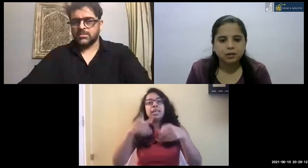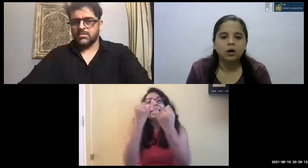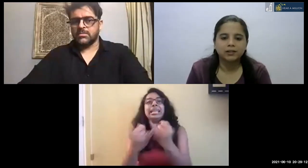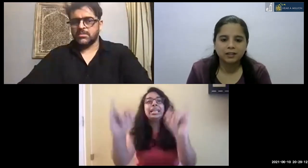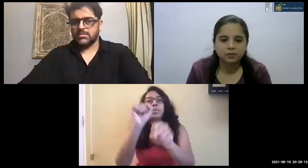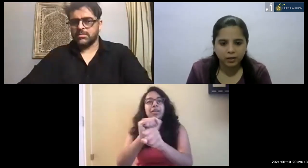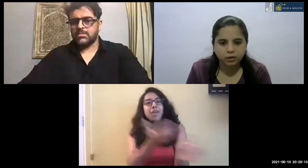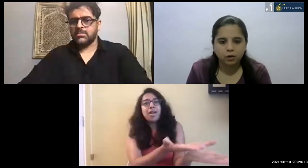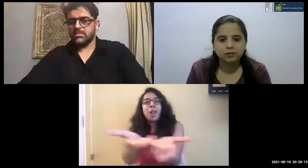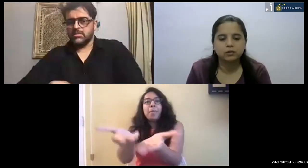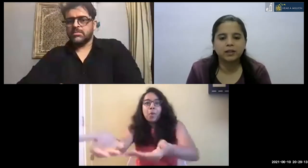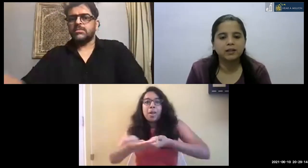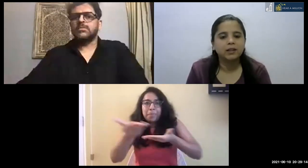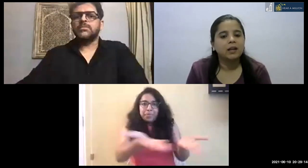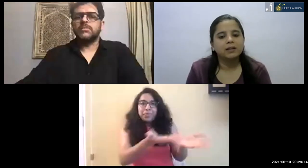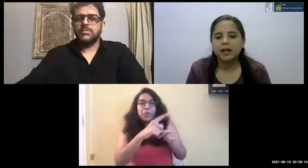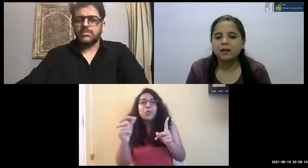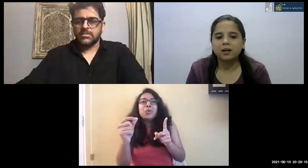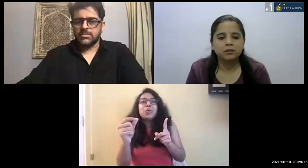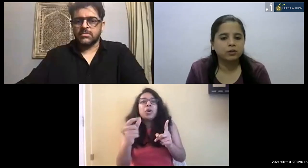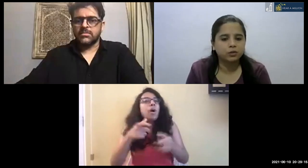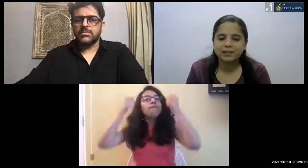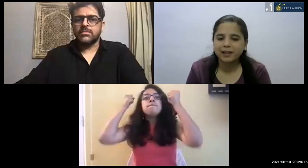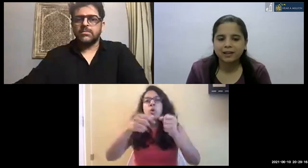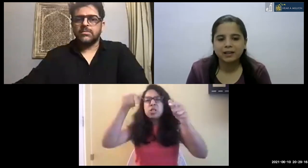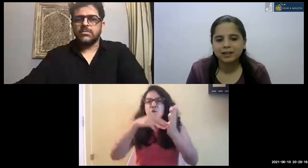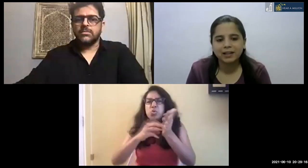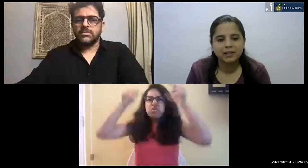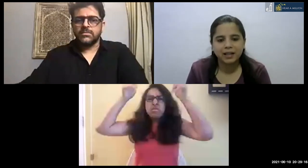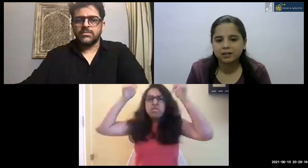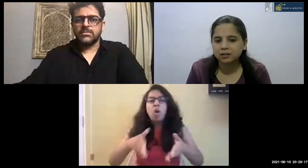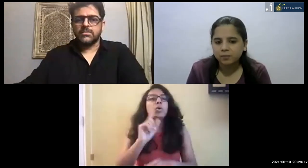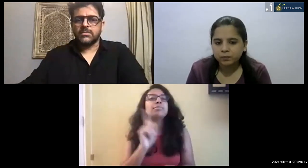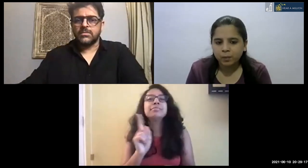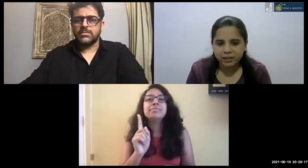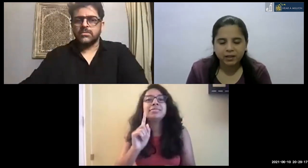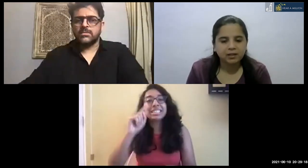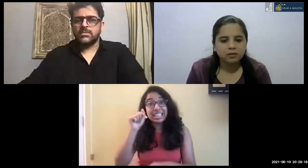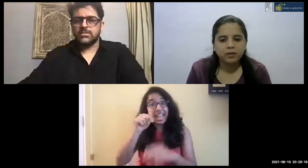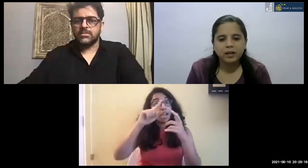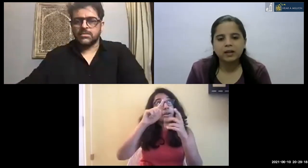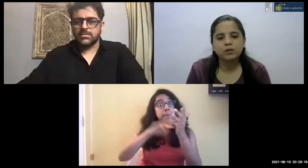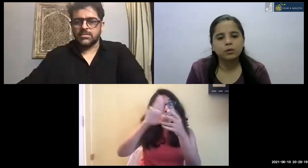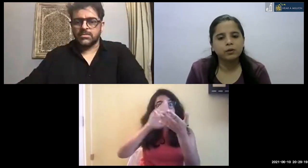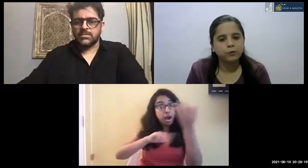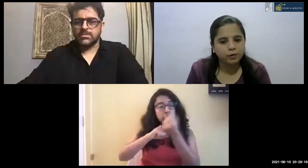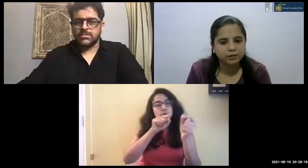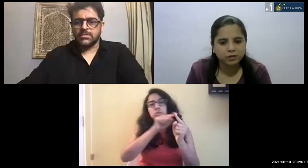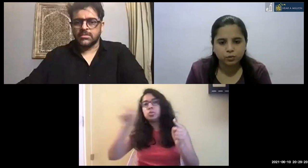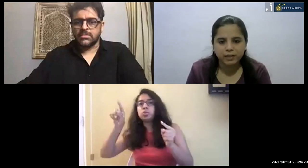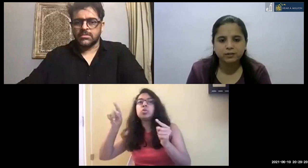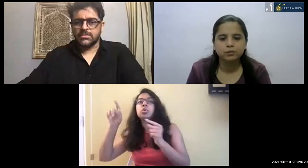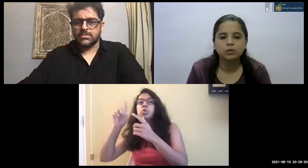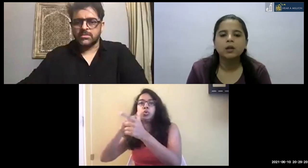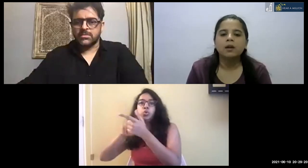things, all the things of video and all. So then the students, they can easily take the material. We do not force